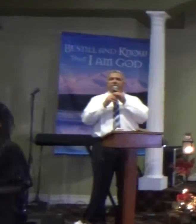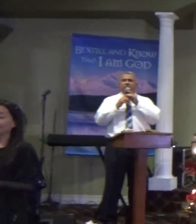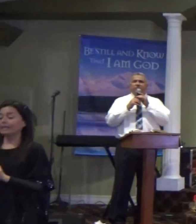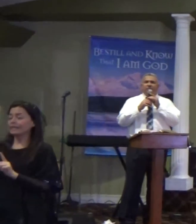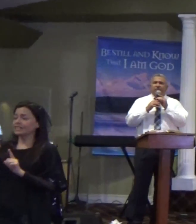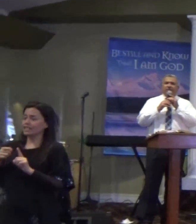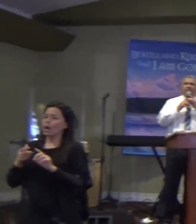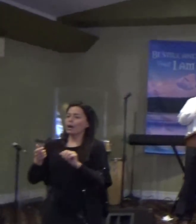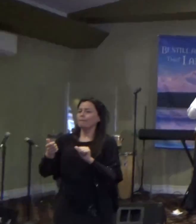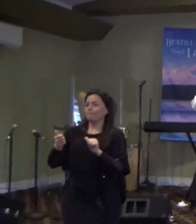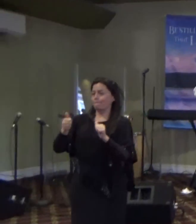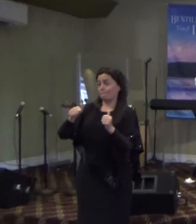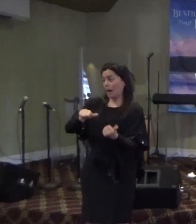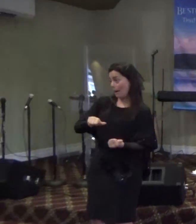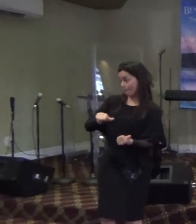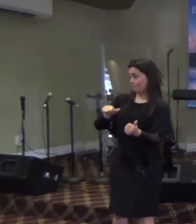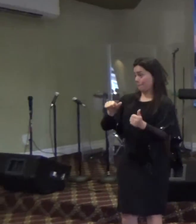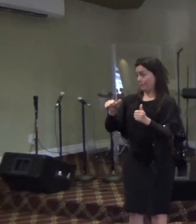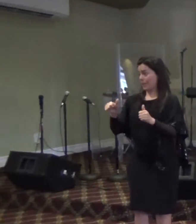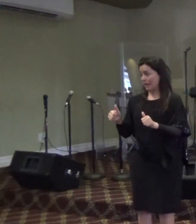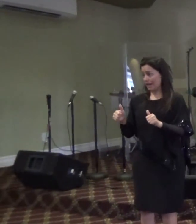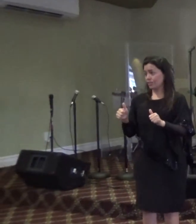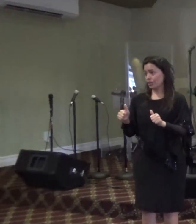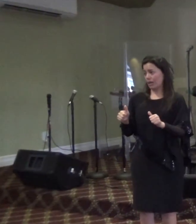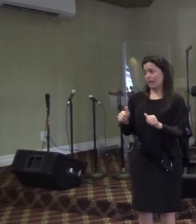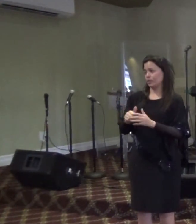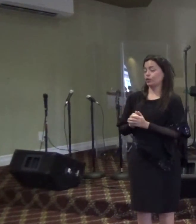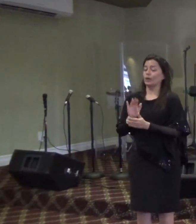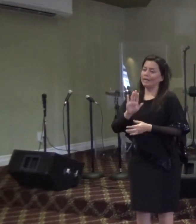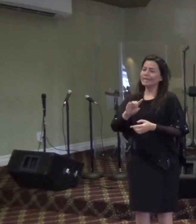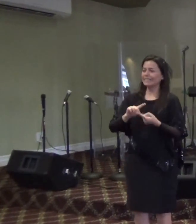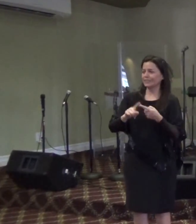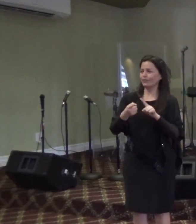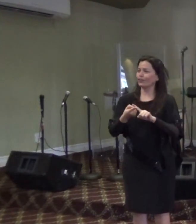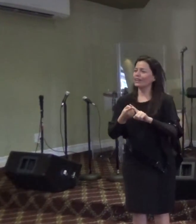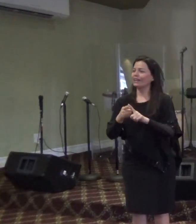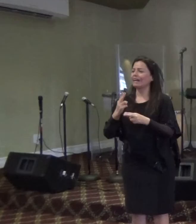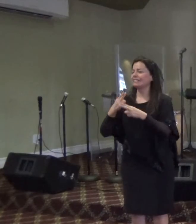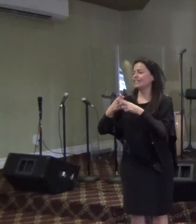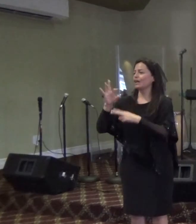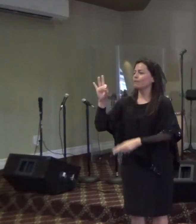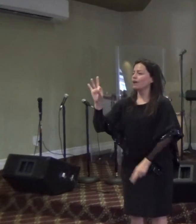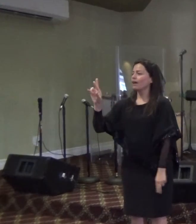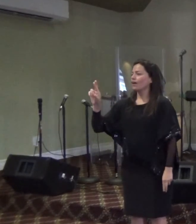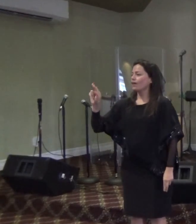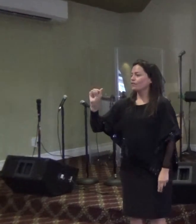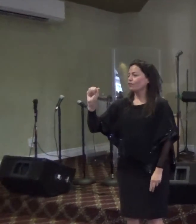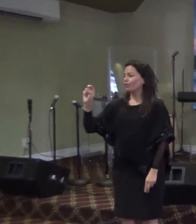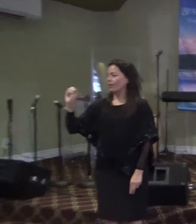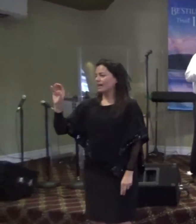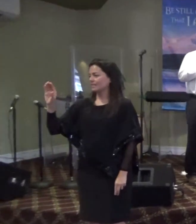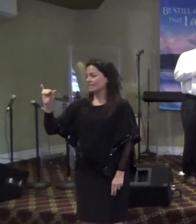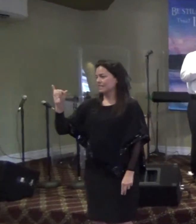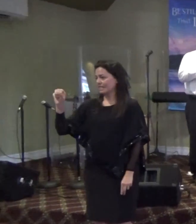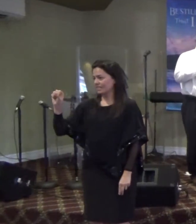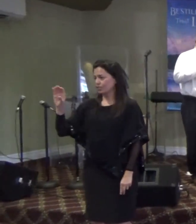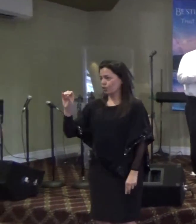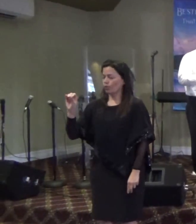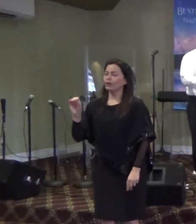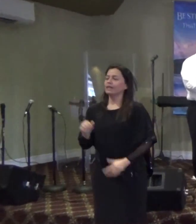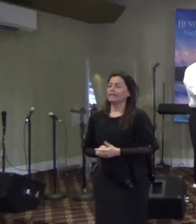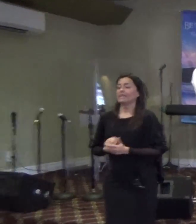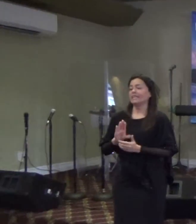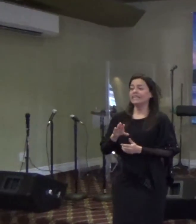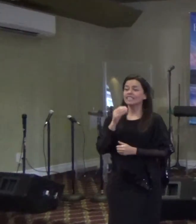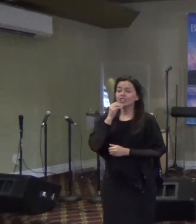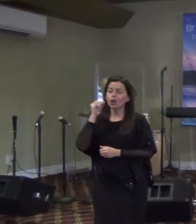Francisco. Francisco, él ha estado en el grupo de amistad del hermano He's Ezequiel been in his group,